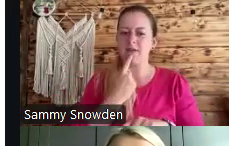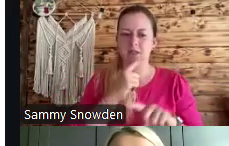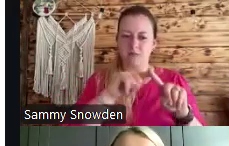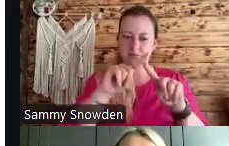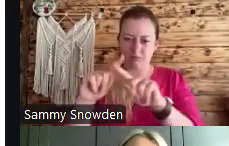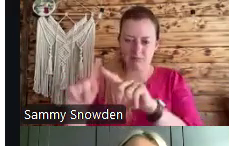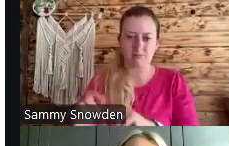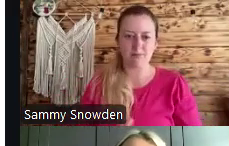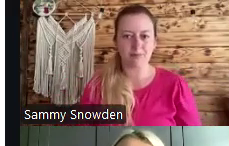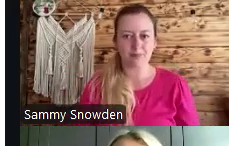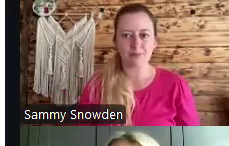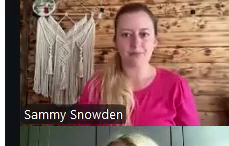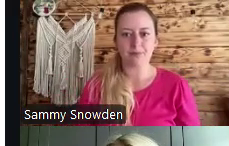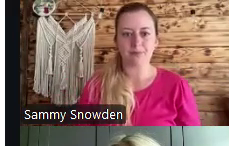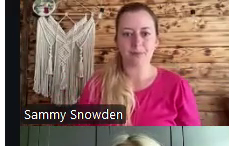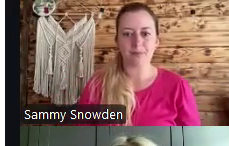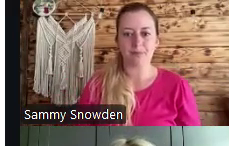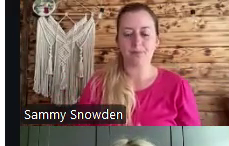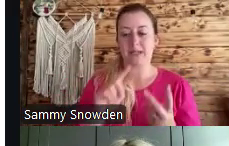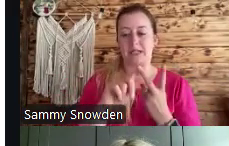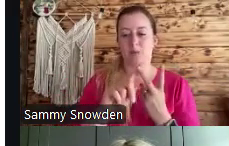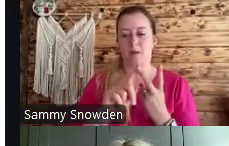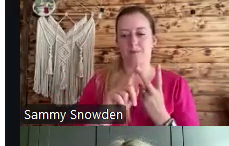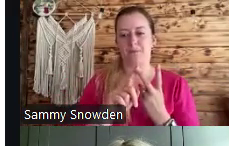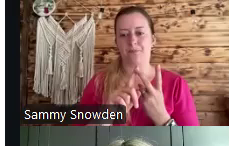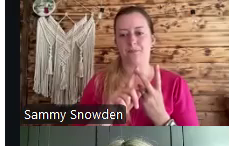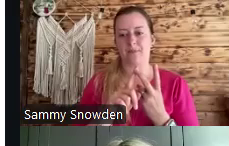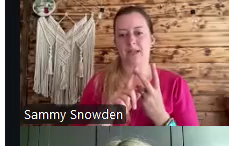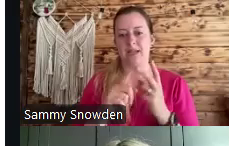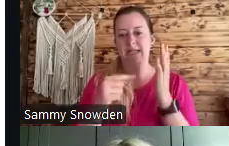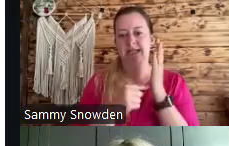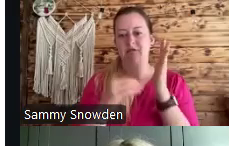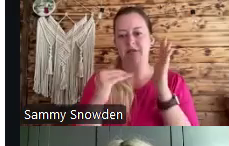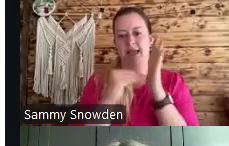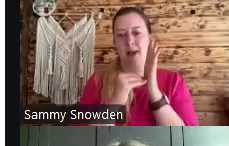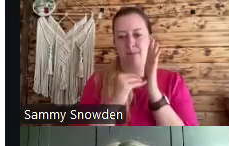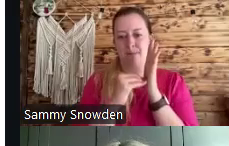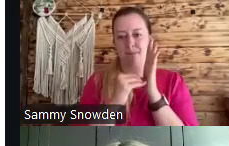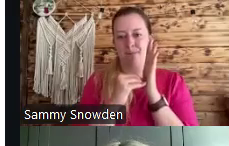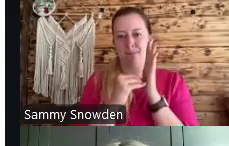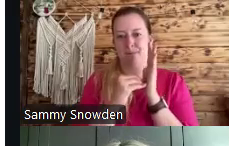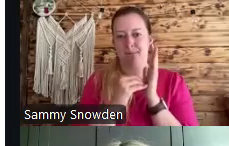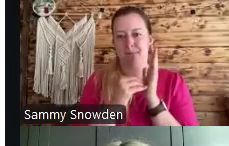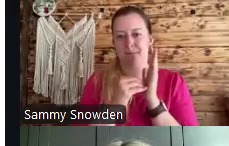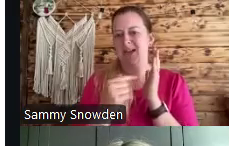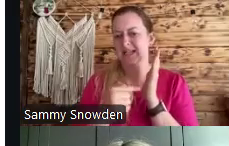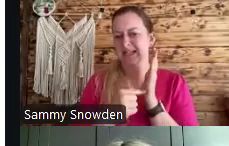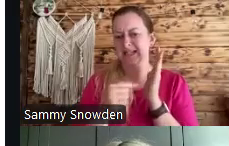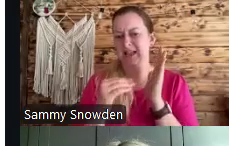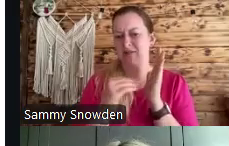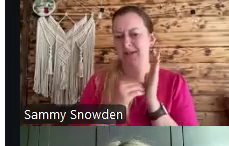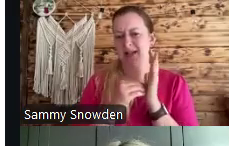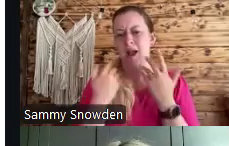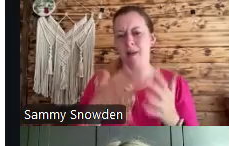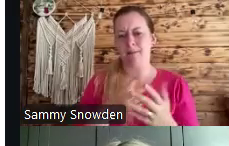So the second thing you mentioned was Terrazyme digestive enzymes, and we keep piping on about Terrazyme, but it's